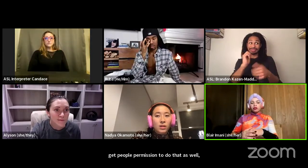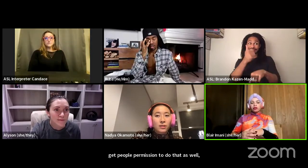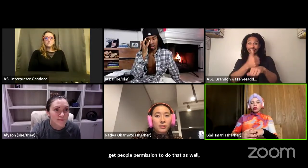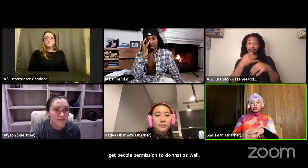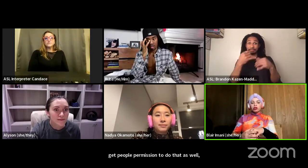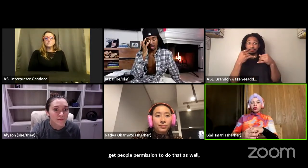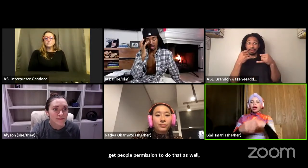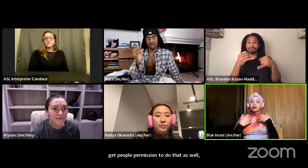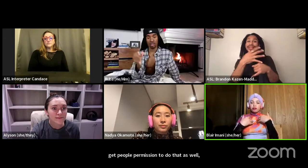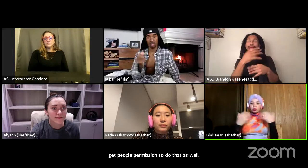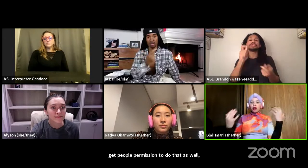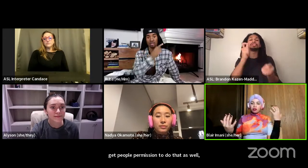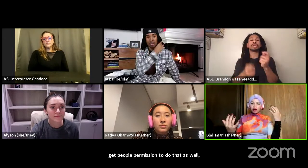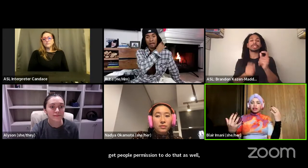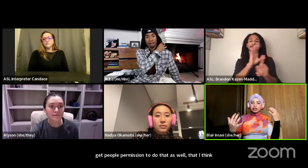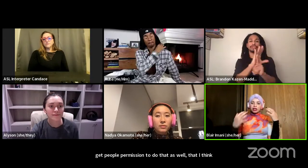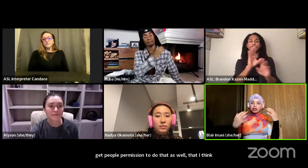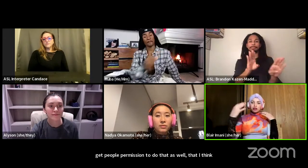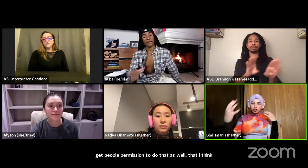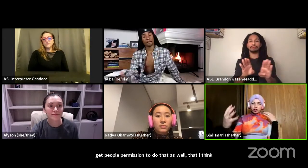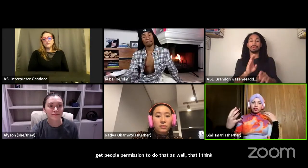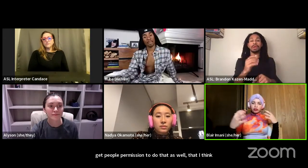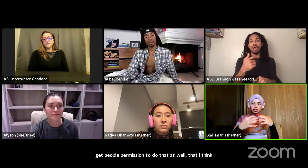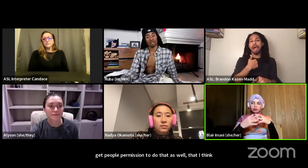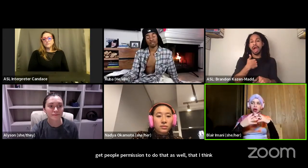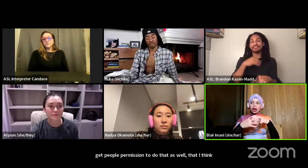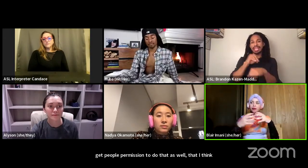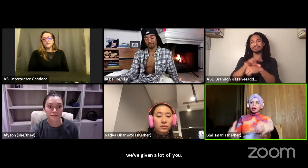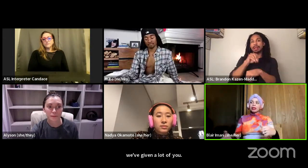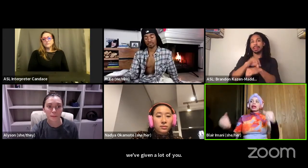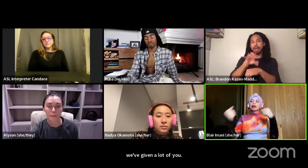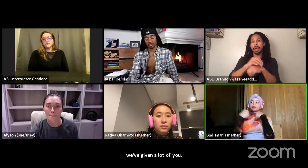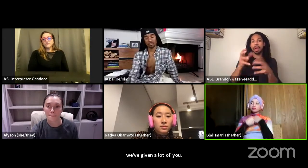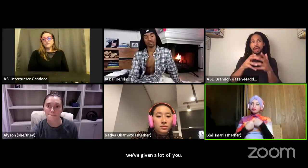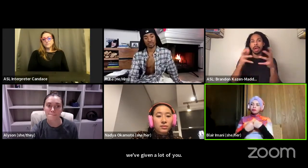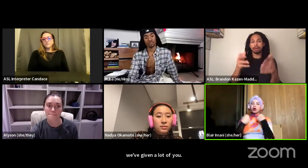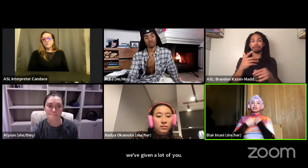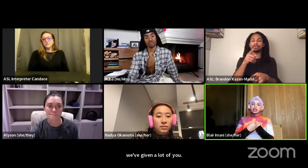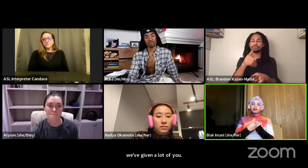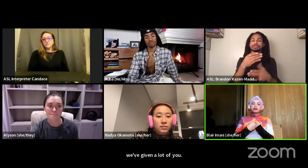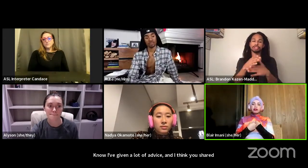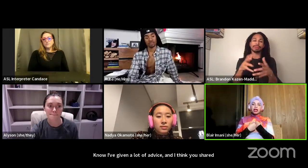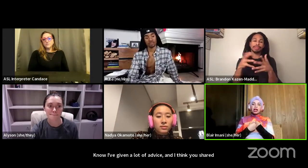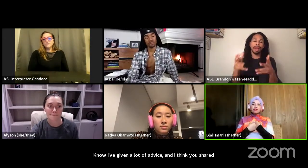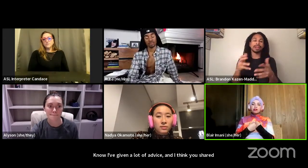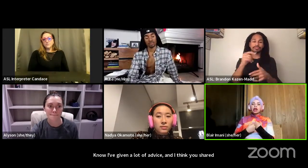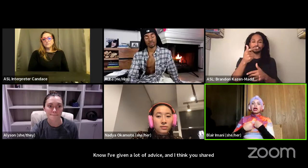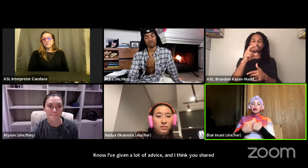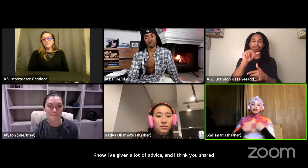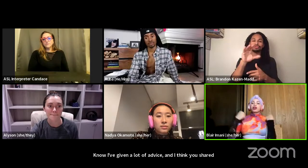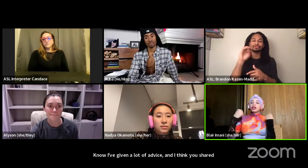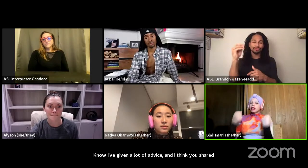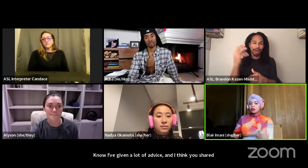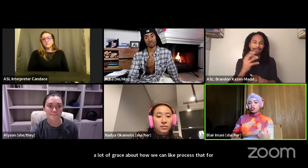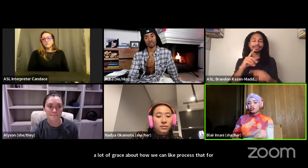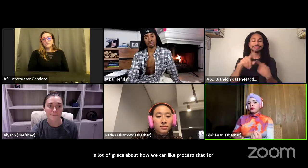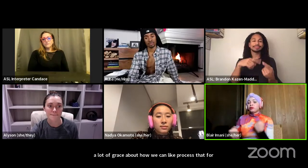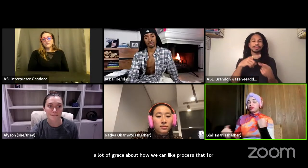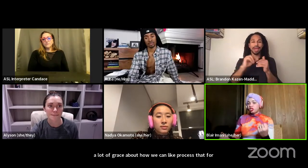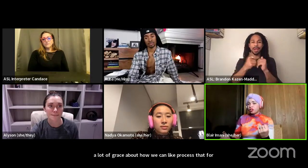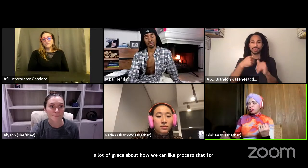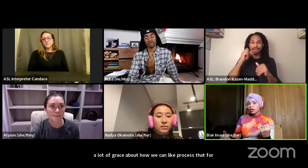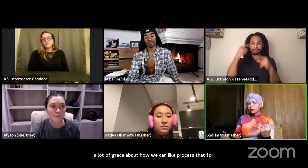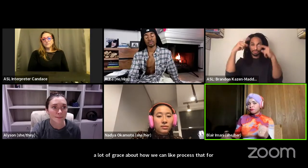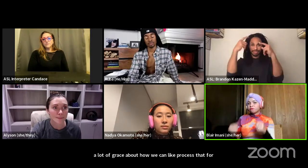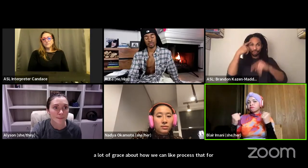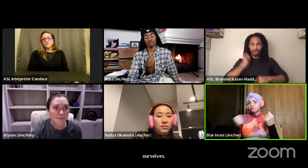we've given a lot of, you know, I've given a lot of advice and I think you shared a lot of grace about how we can like process that for ourselves. But if we're in the position to